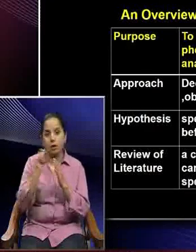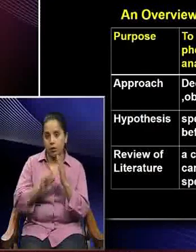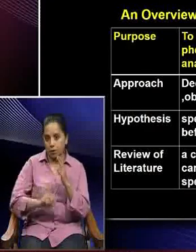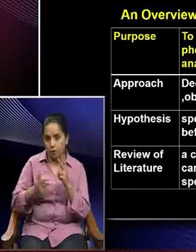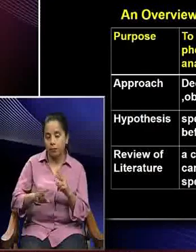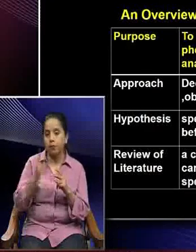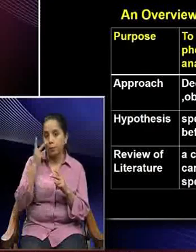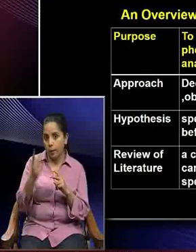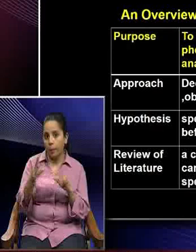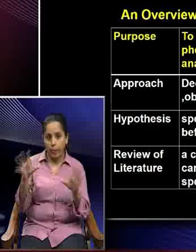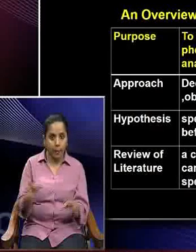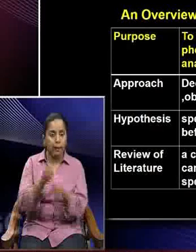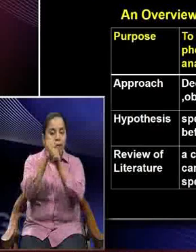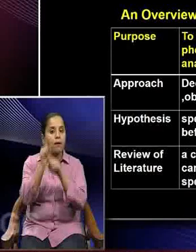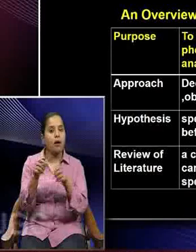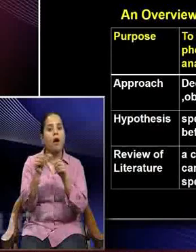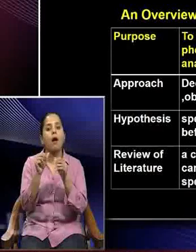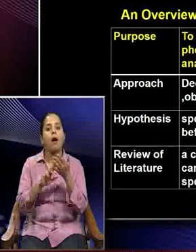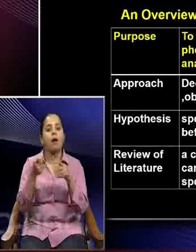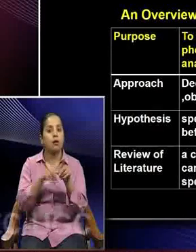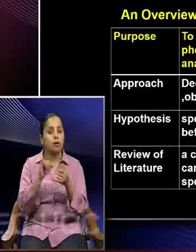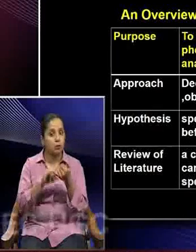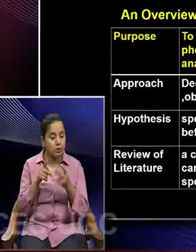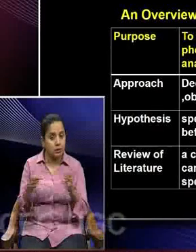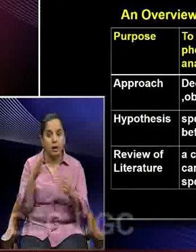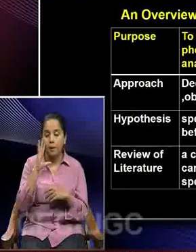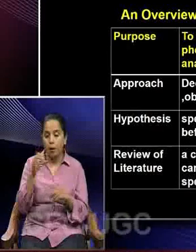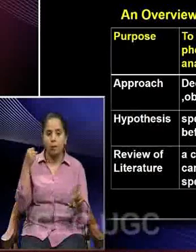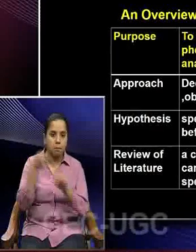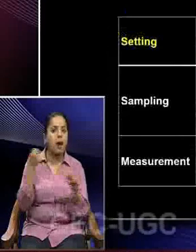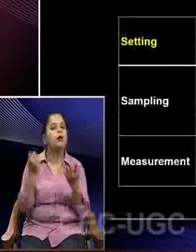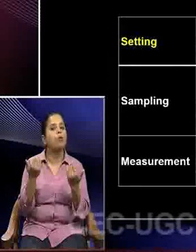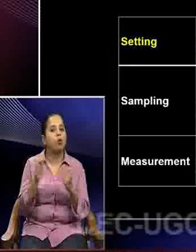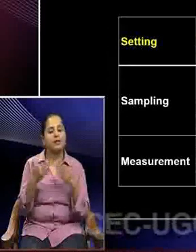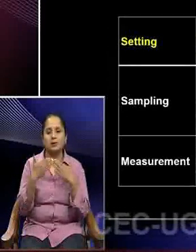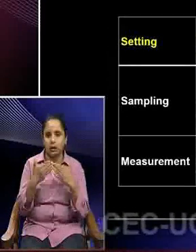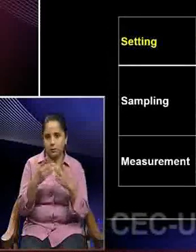a comprehensive analysis that can have a significant impact on the study.